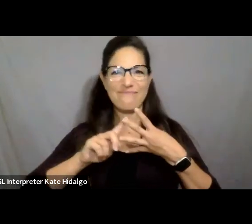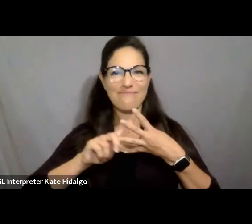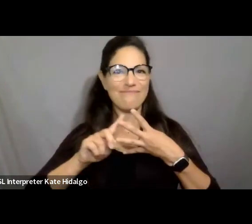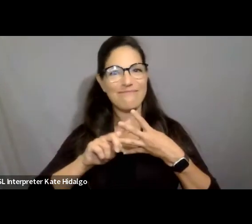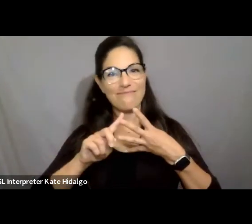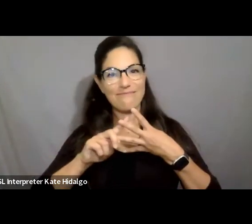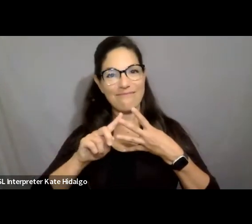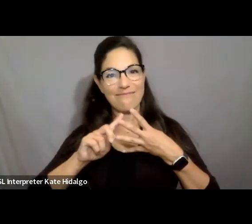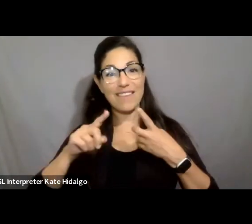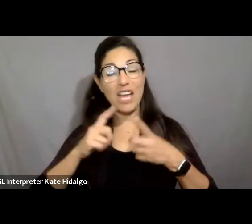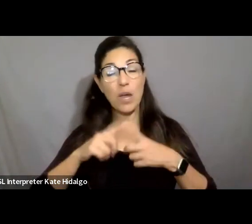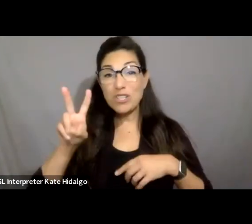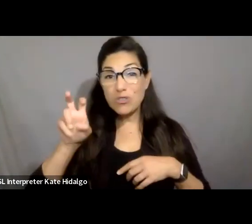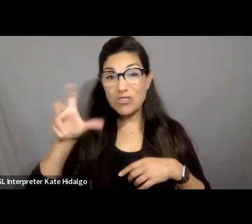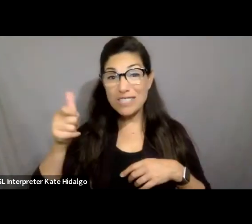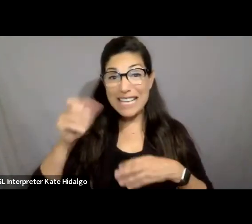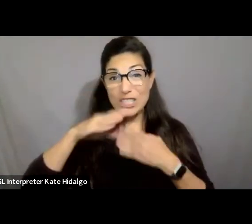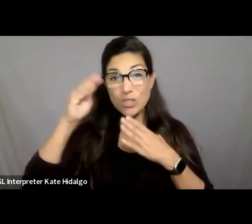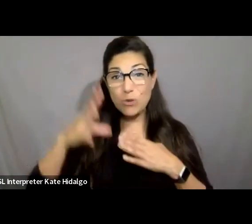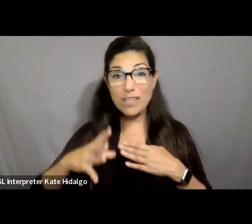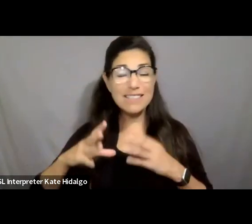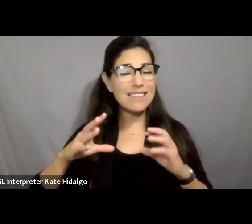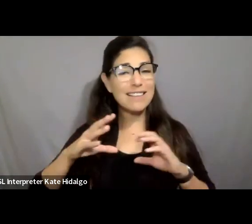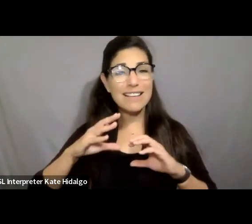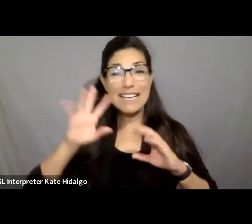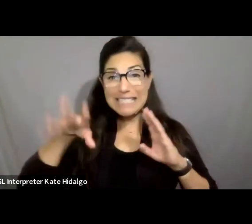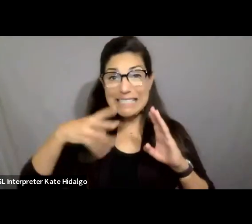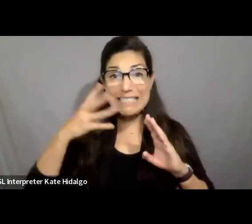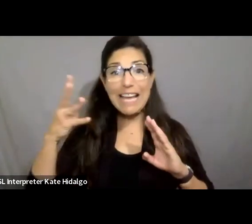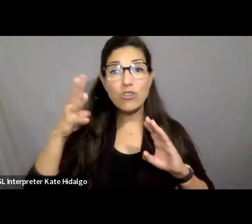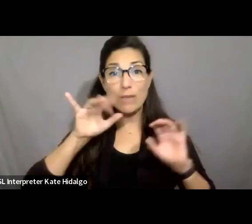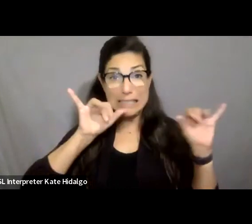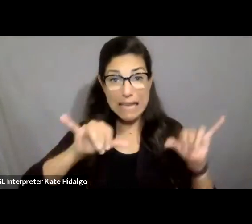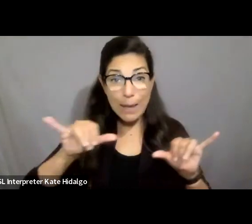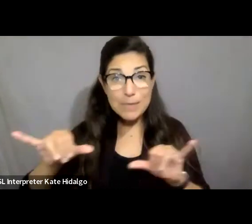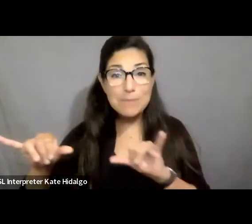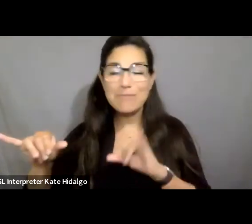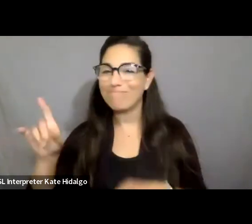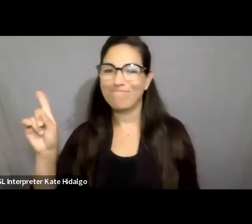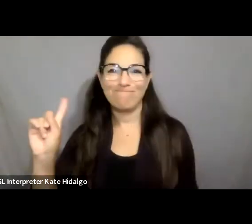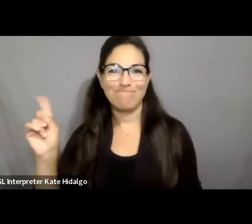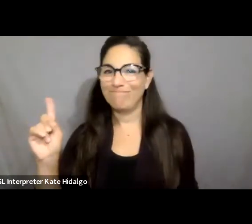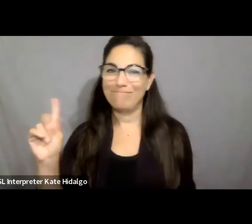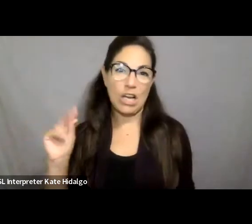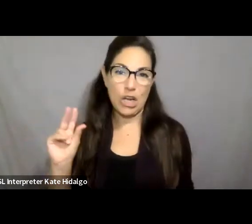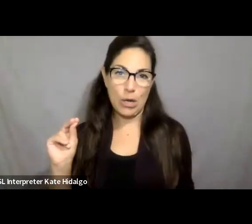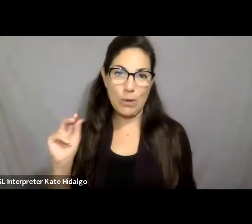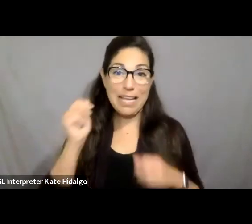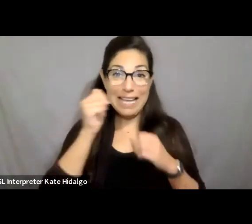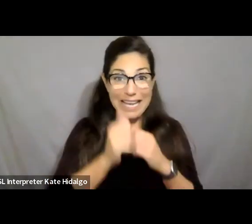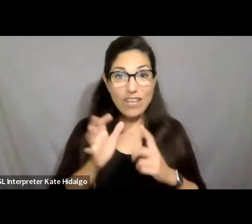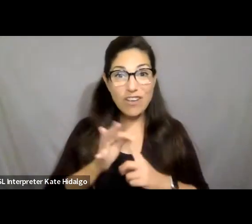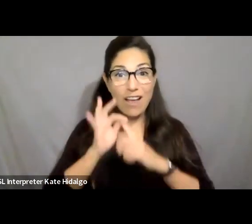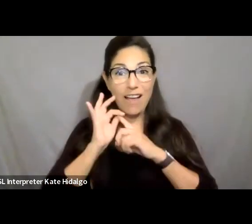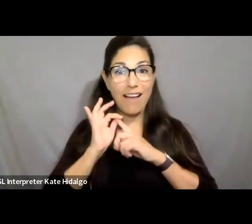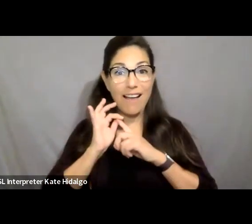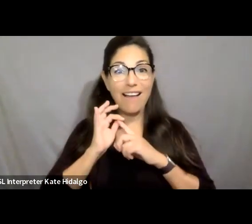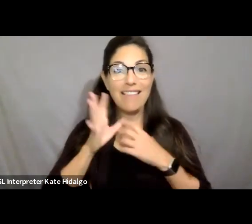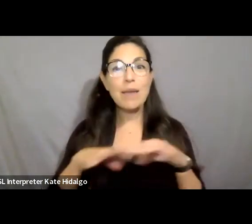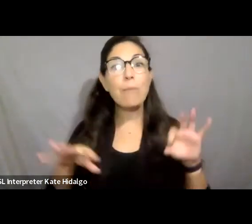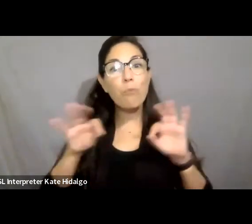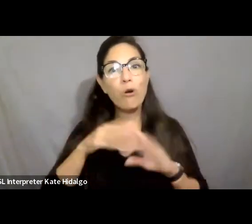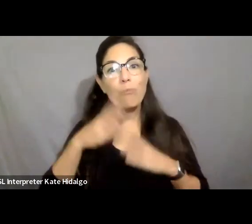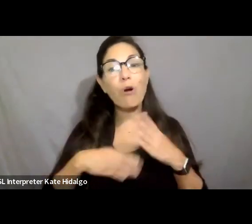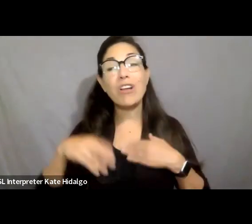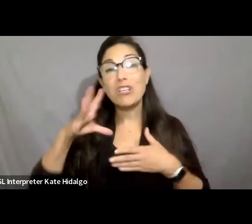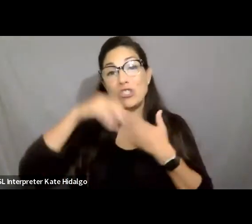Notes, when you have 210 students, no schedule is the same up at Middle College. So each one is unique. What the selling point is that a student